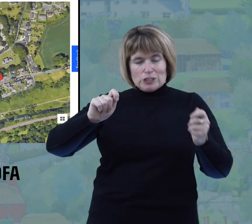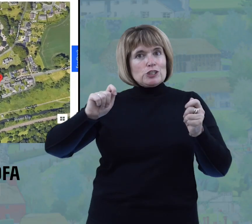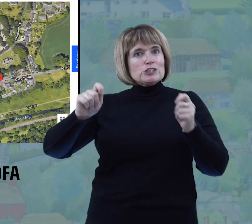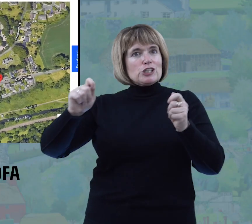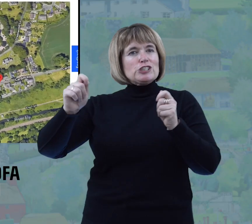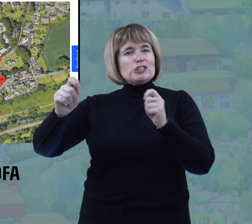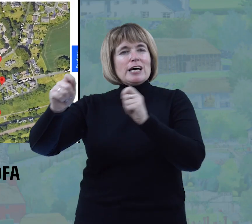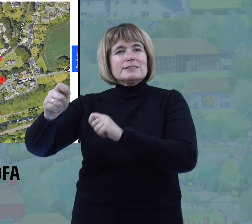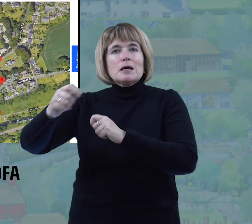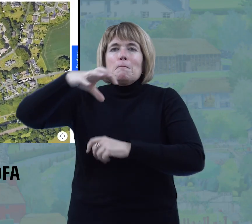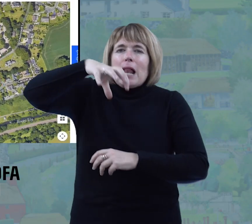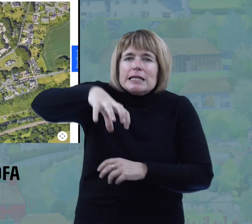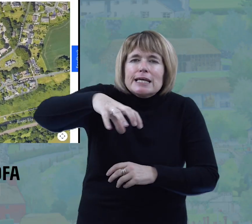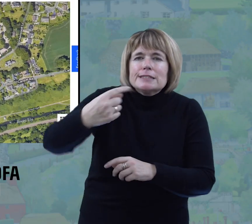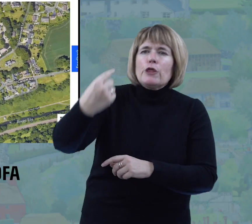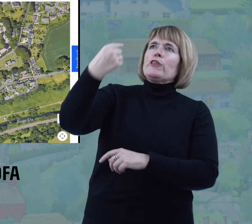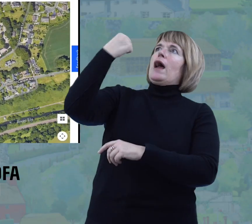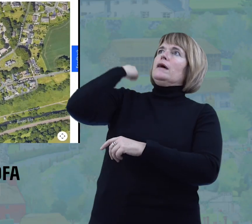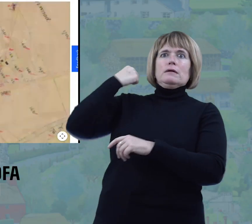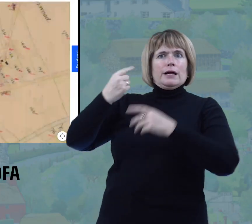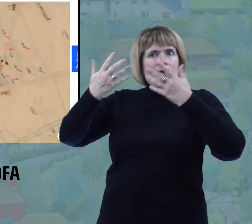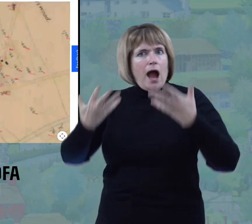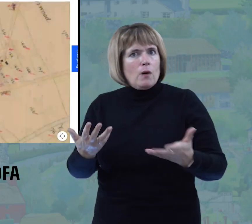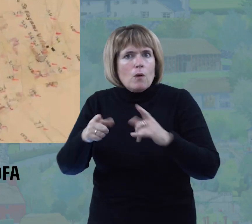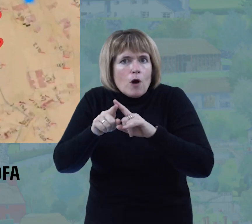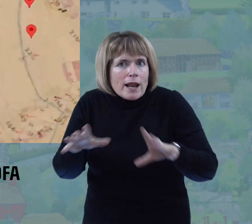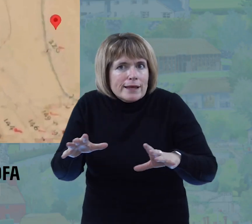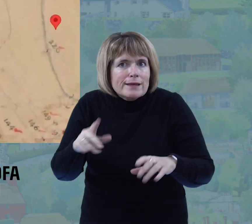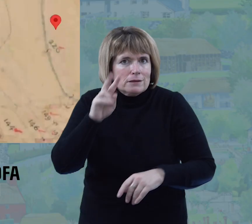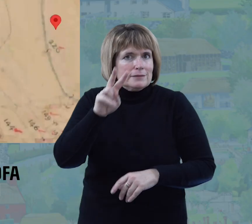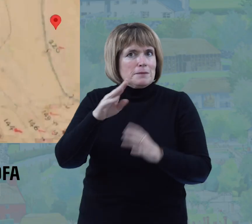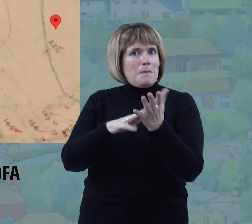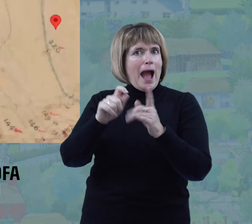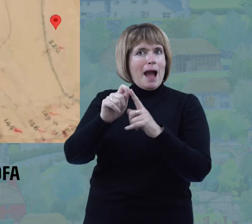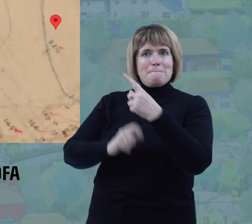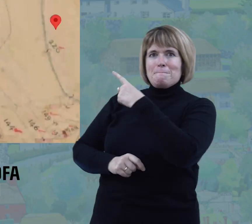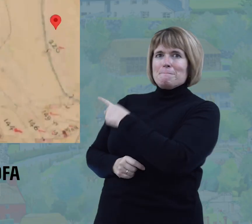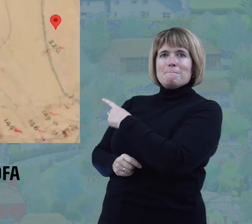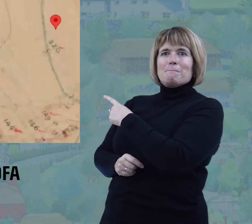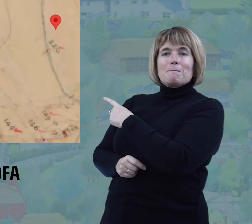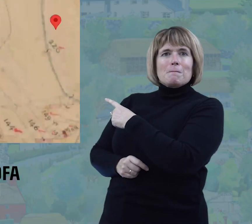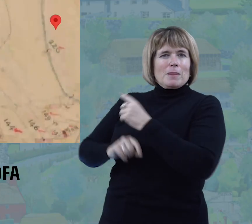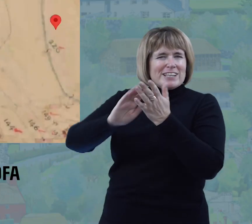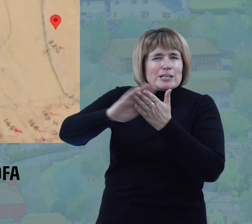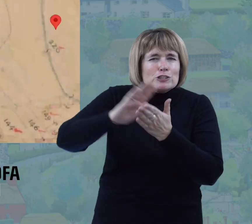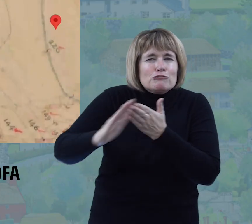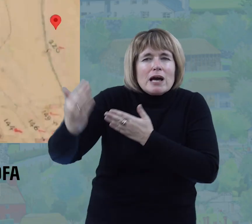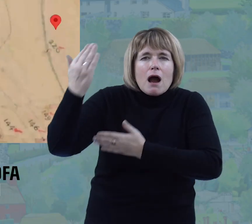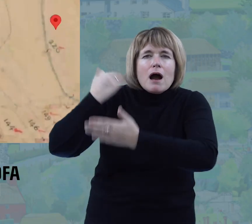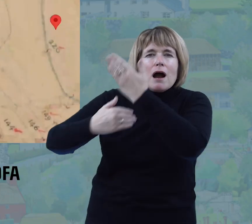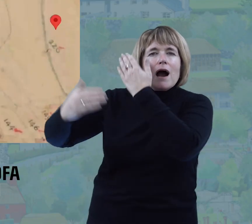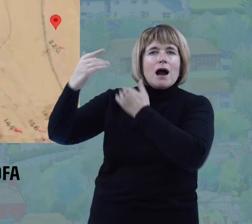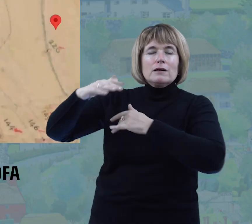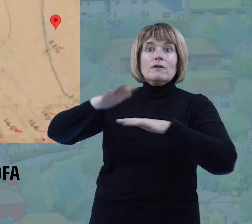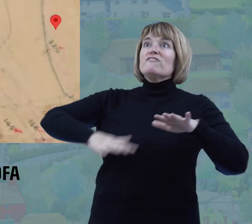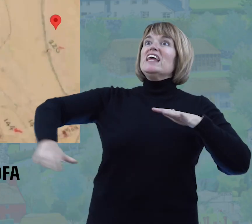over time. What buildings were there then and what is there now? Exploring the map shows that the area where all the historic buildings are